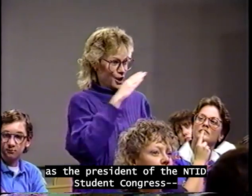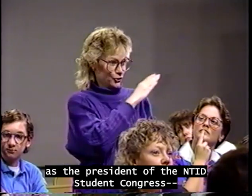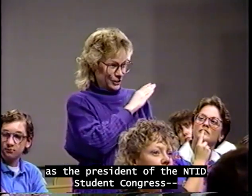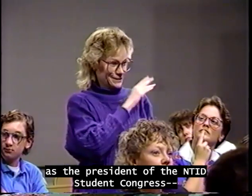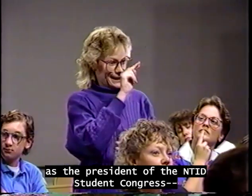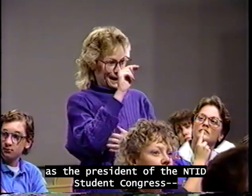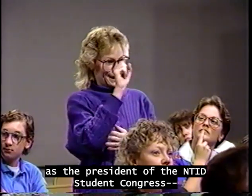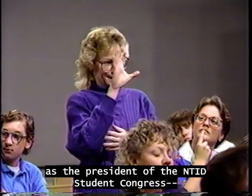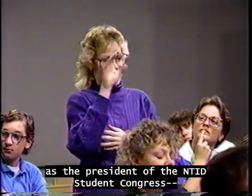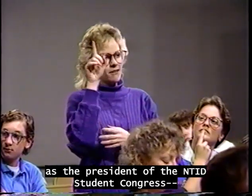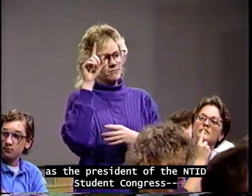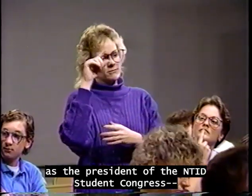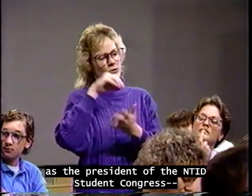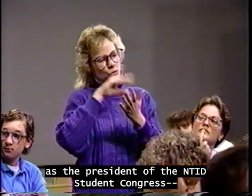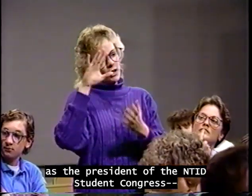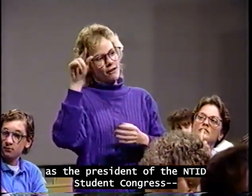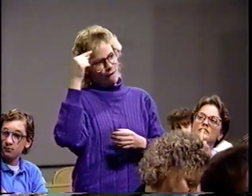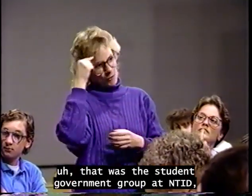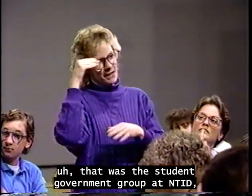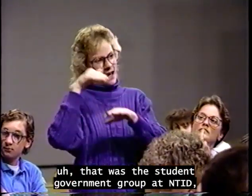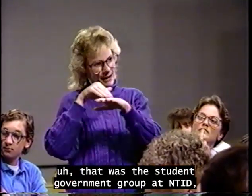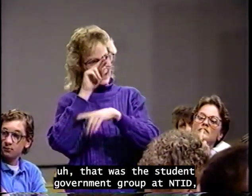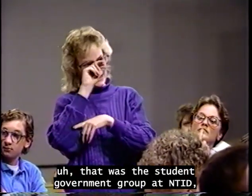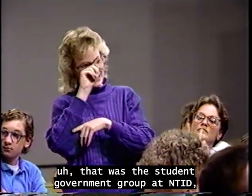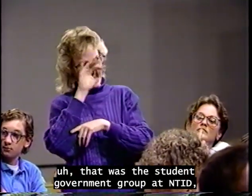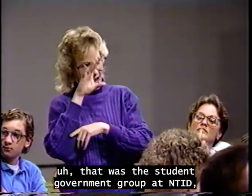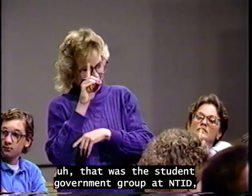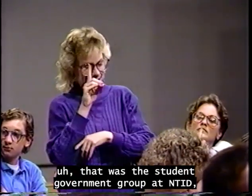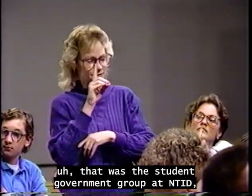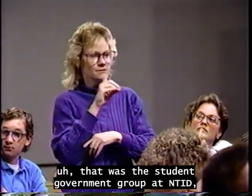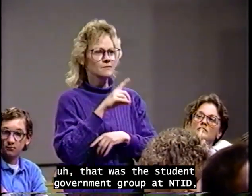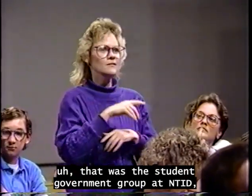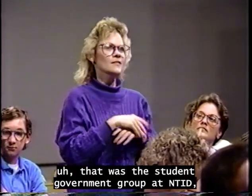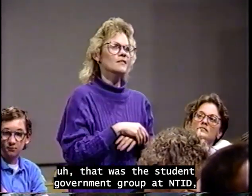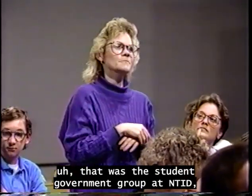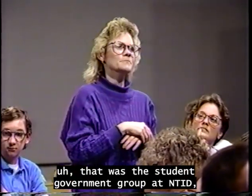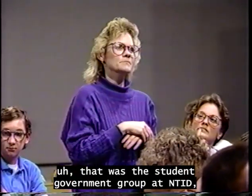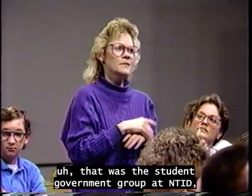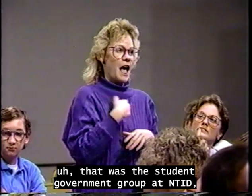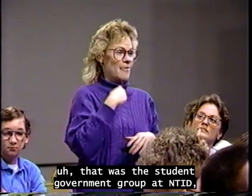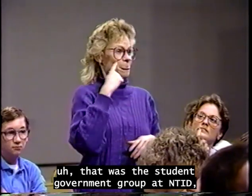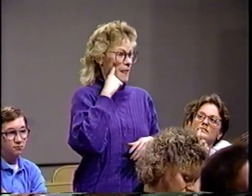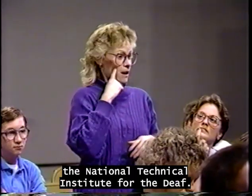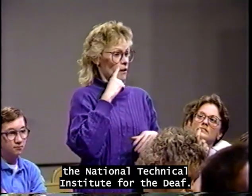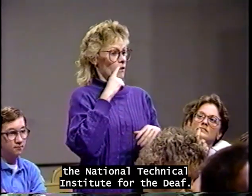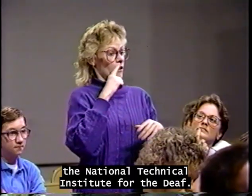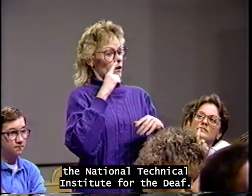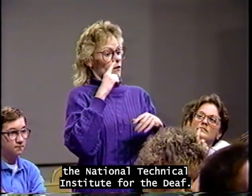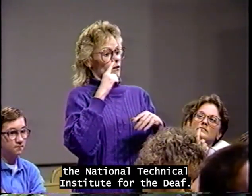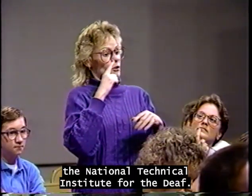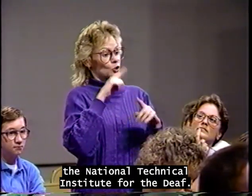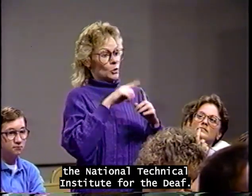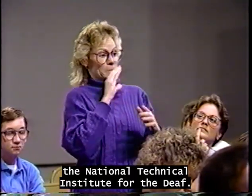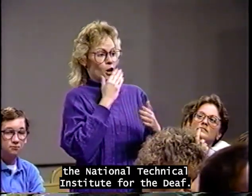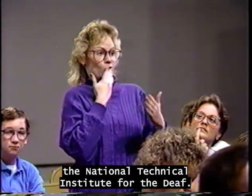NTID Student Congress, that was the student government group at NTID, the National Technical Institute for